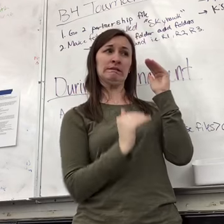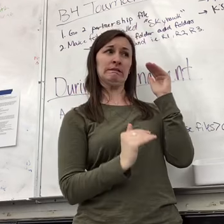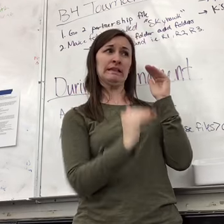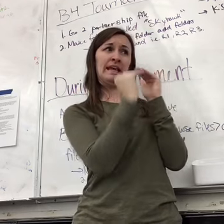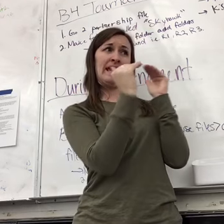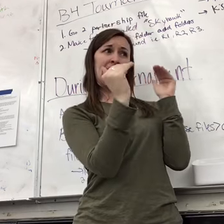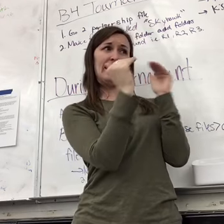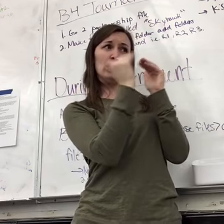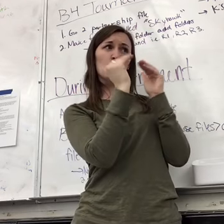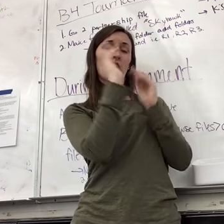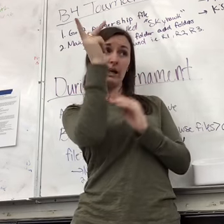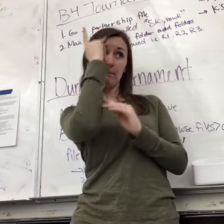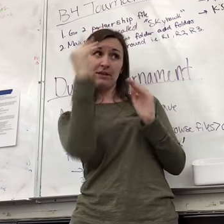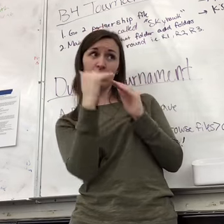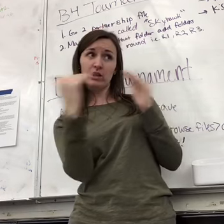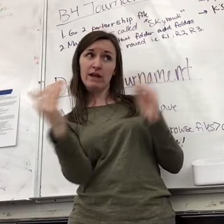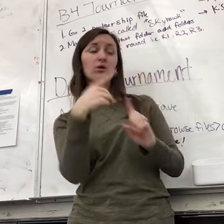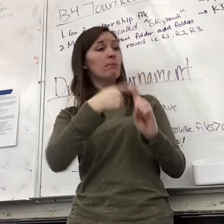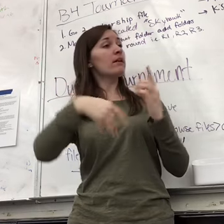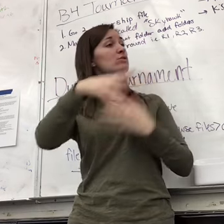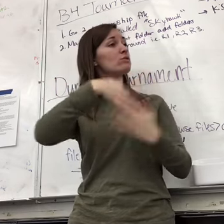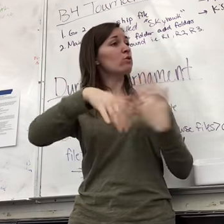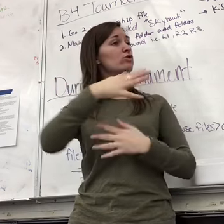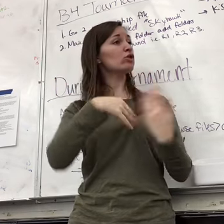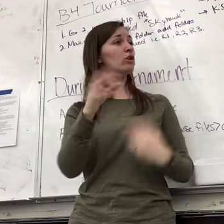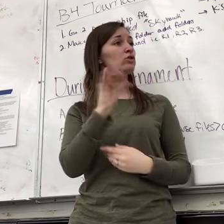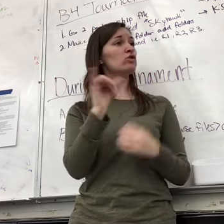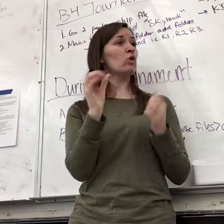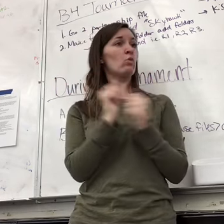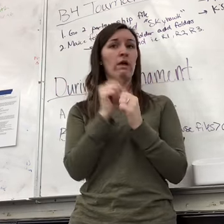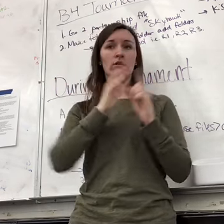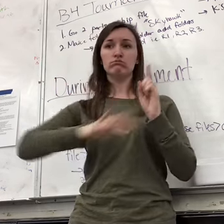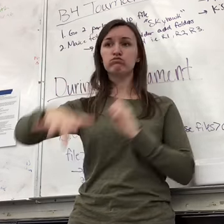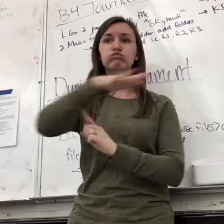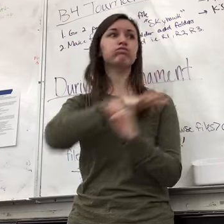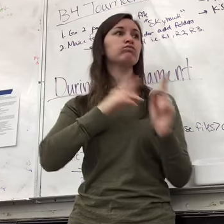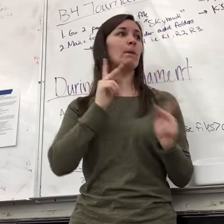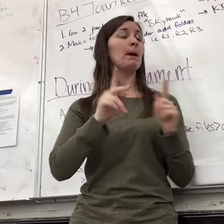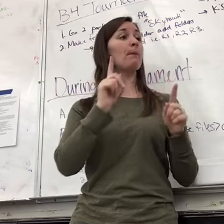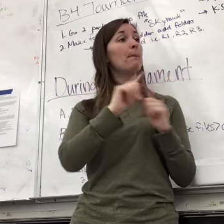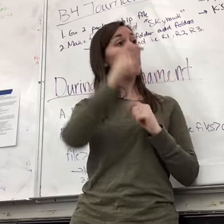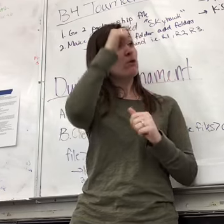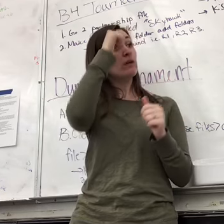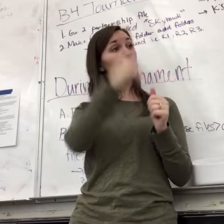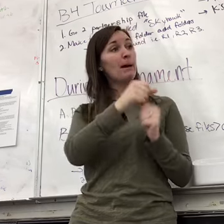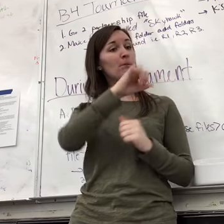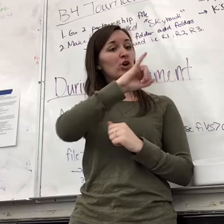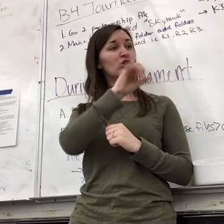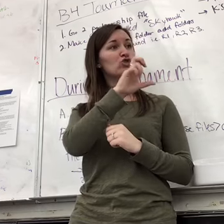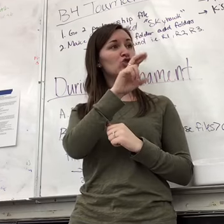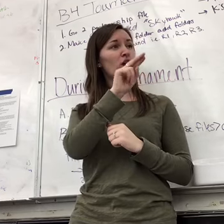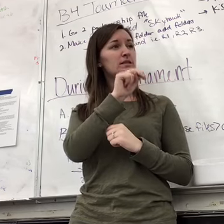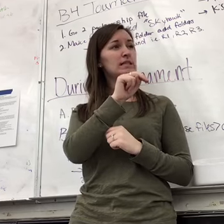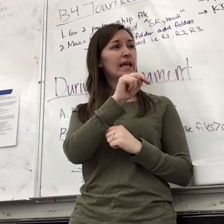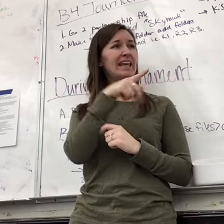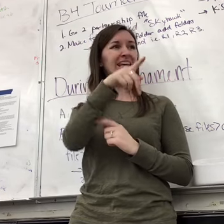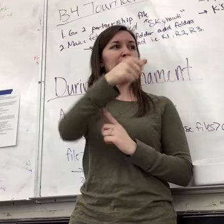level, as well as a social level with other people around them. Remember, Johnson vetoes this because he believes that you should not have anything